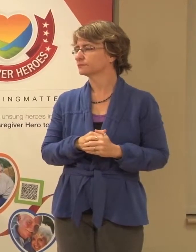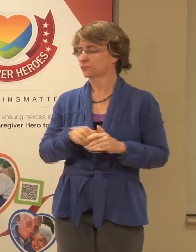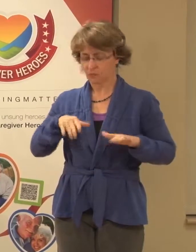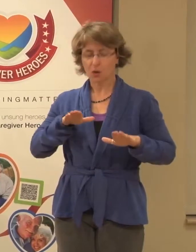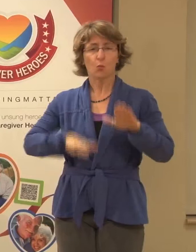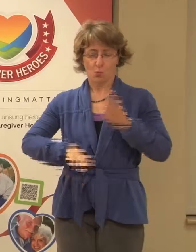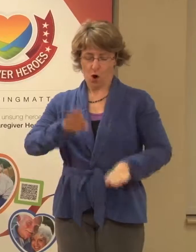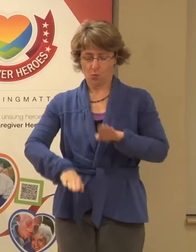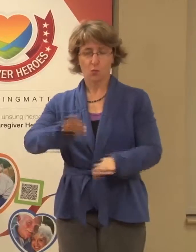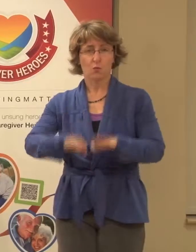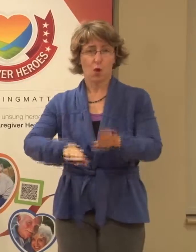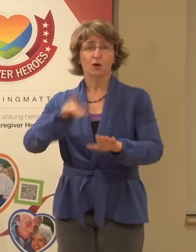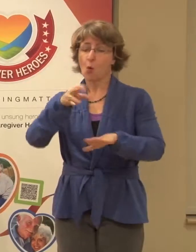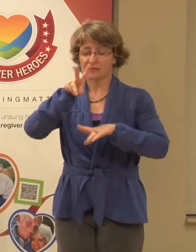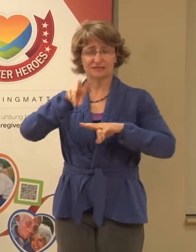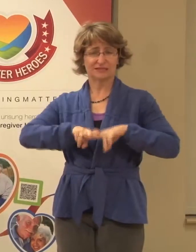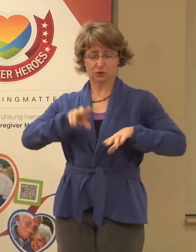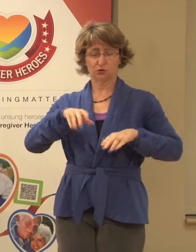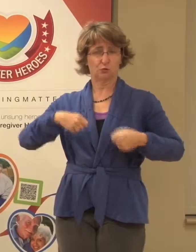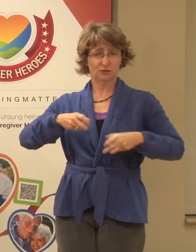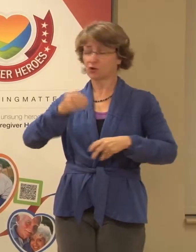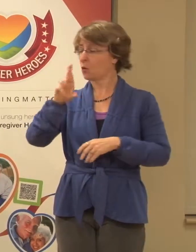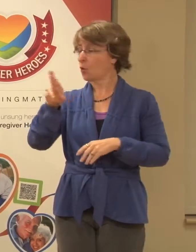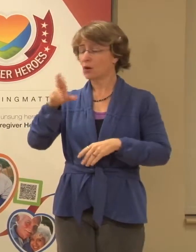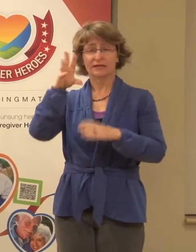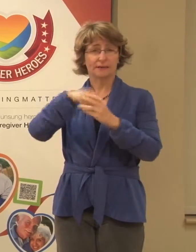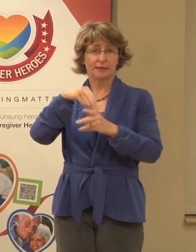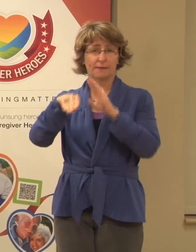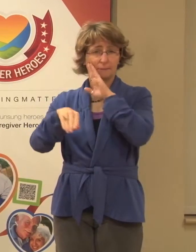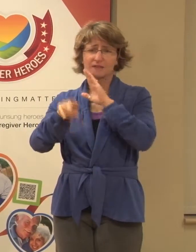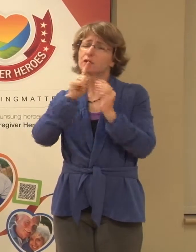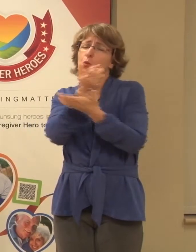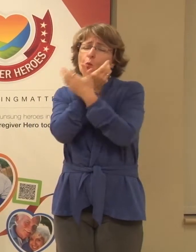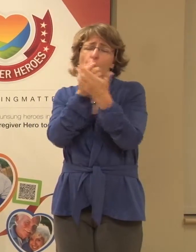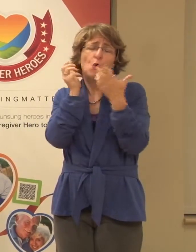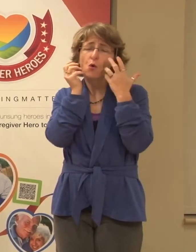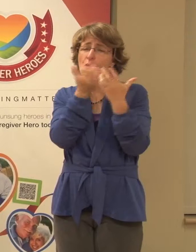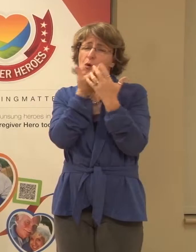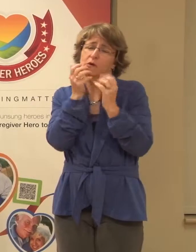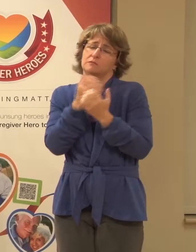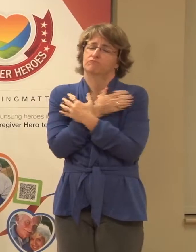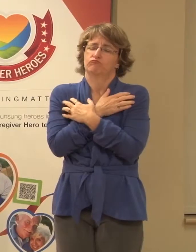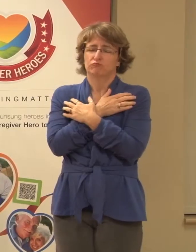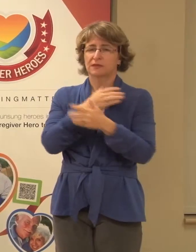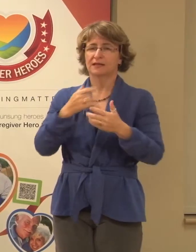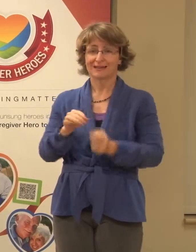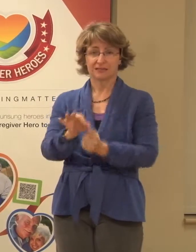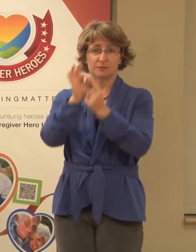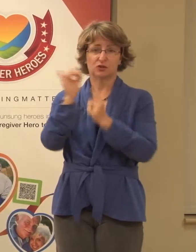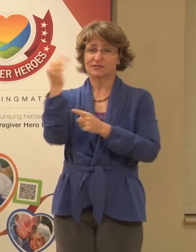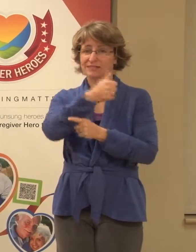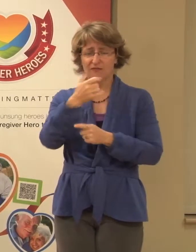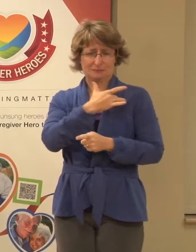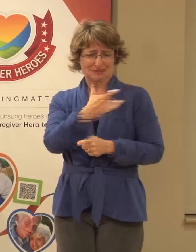walk around, or you can sit in your wheelchair, or you can be in bed. They're warm for you, so they keep you really warm, especially if you've